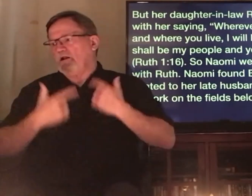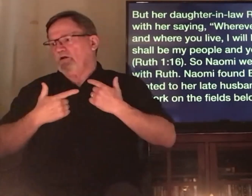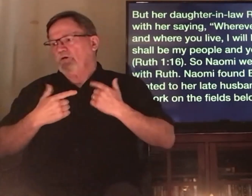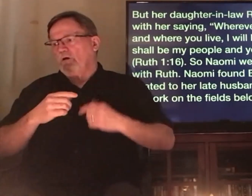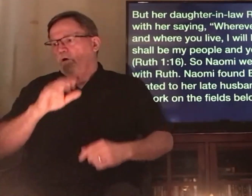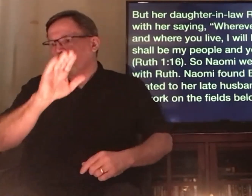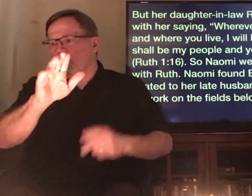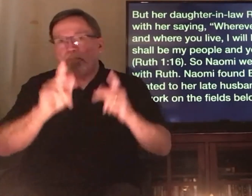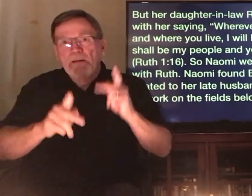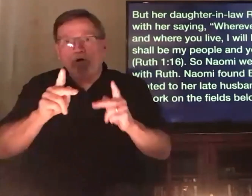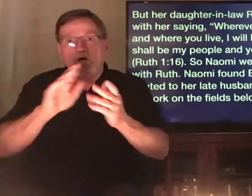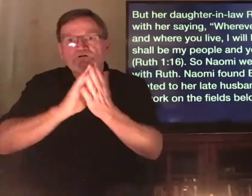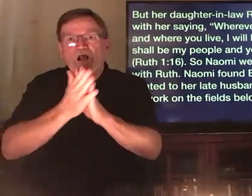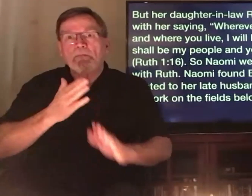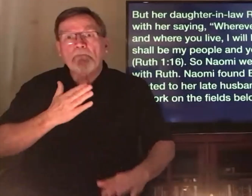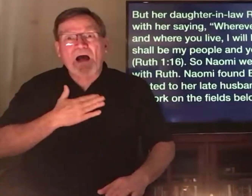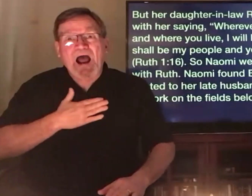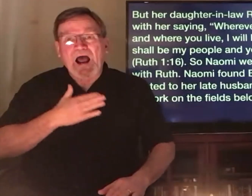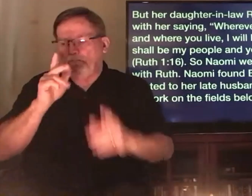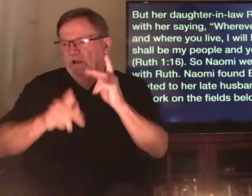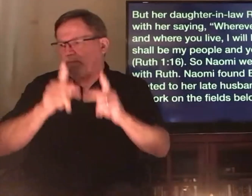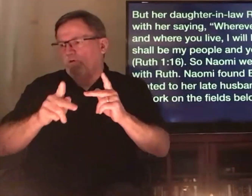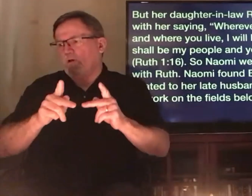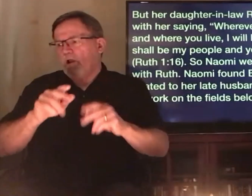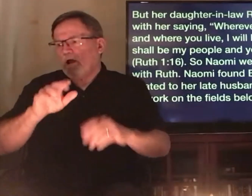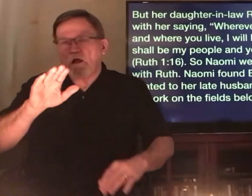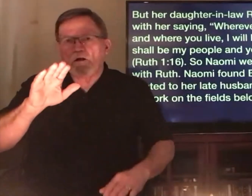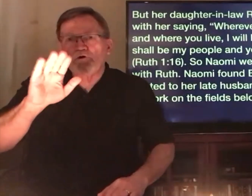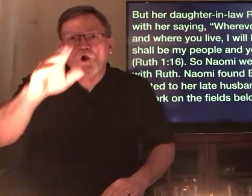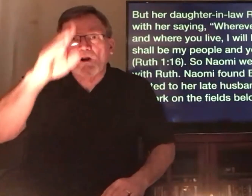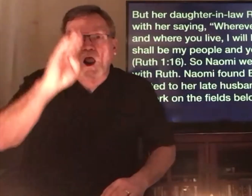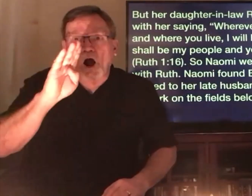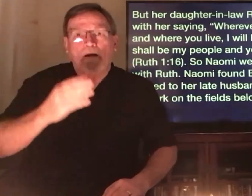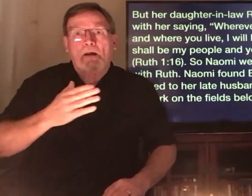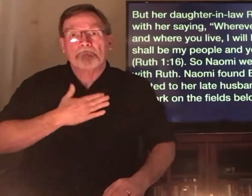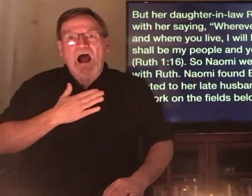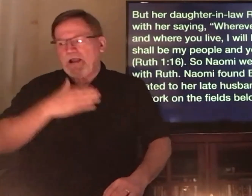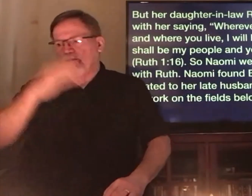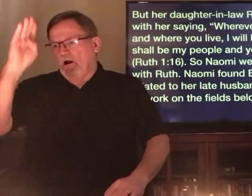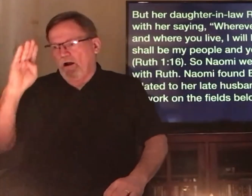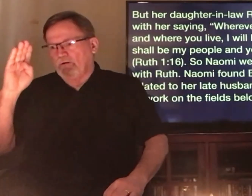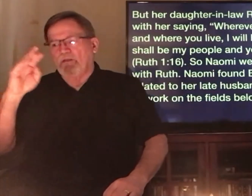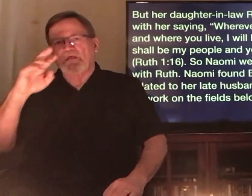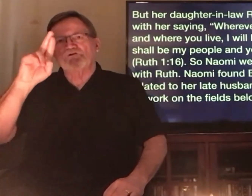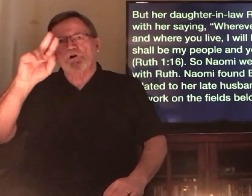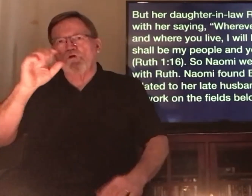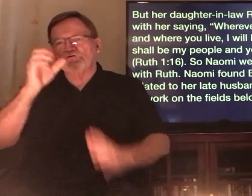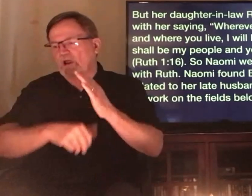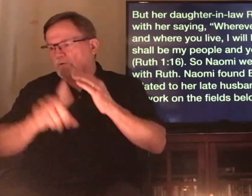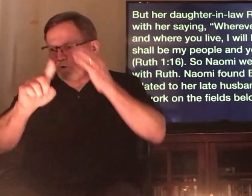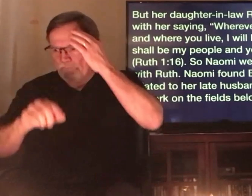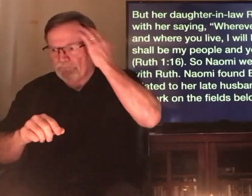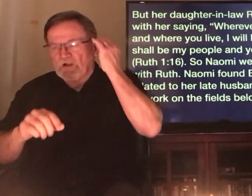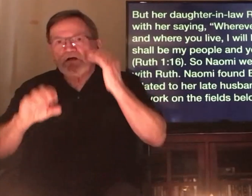Remember the story about Ruth, Naomi, and Boaz, the book